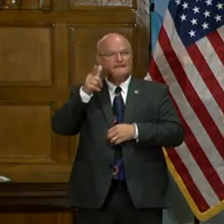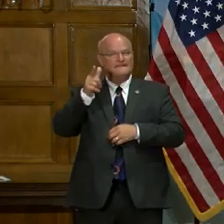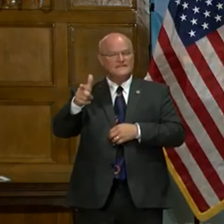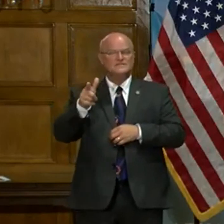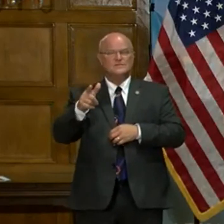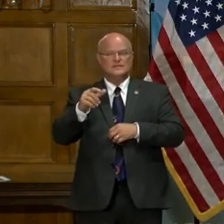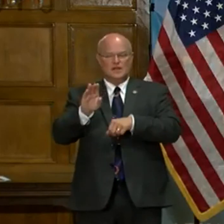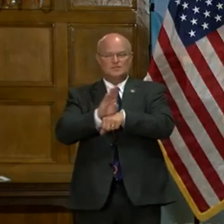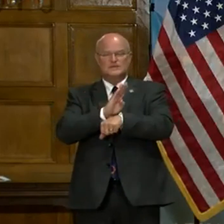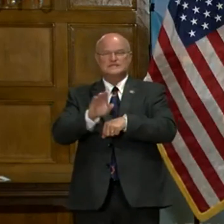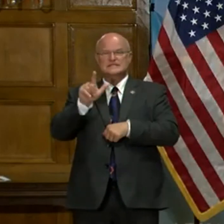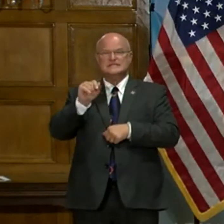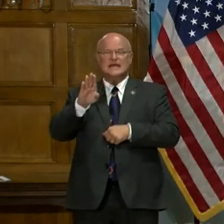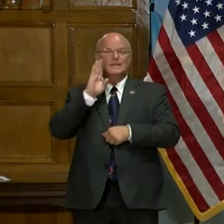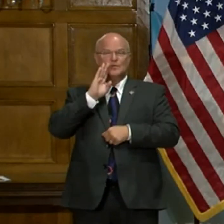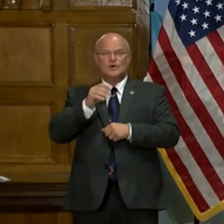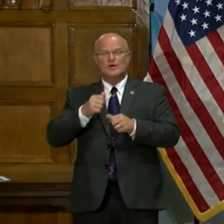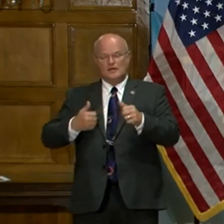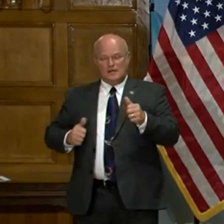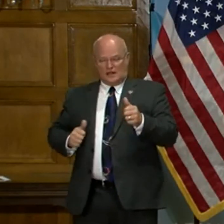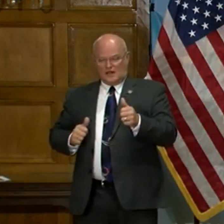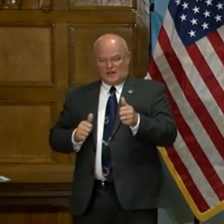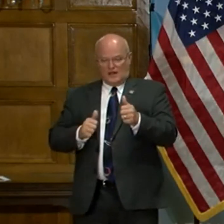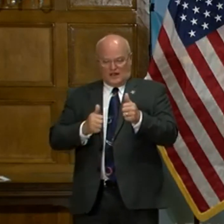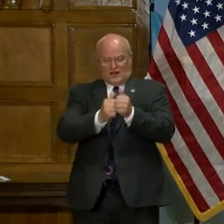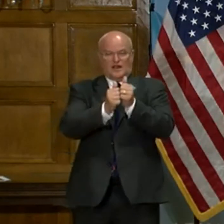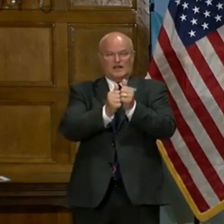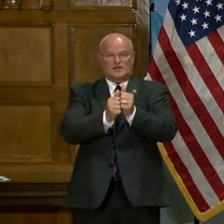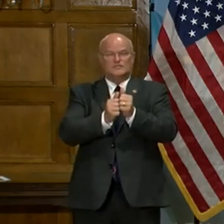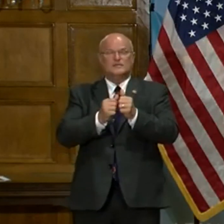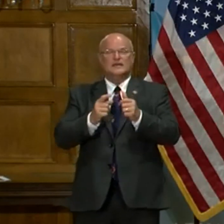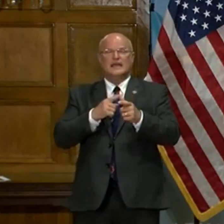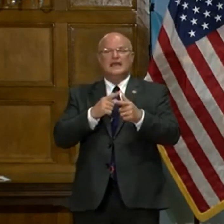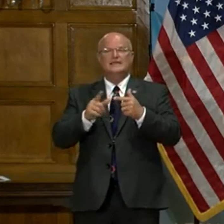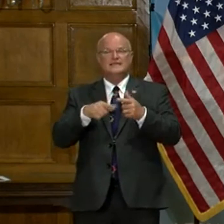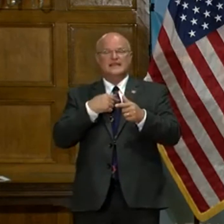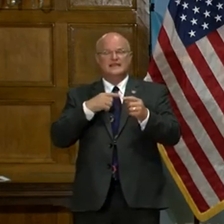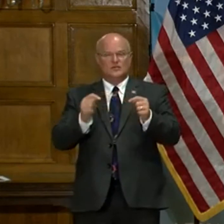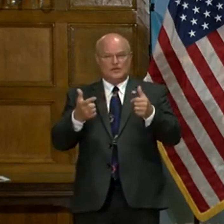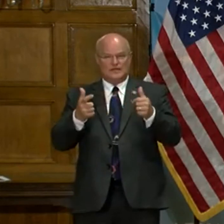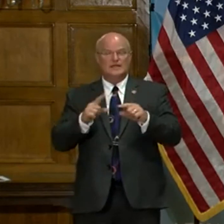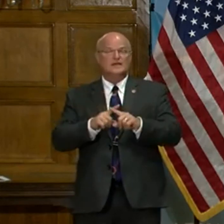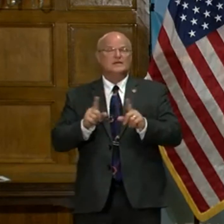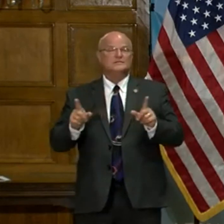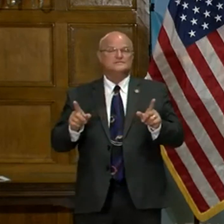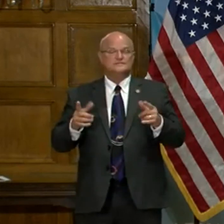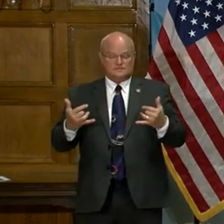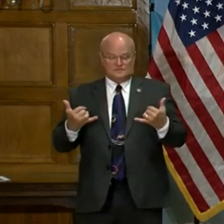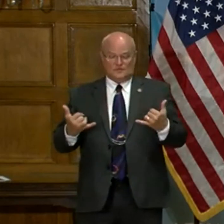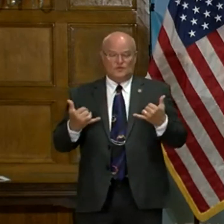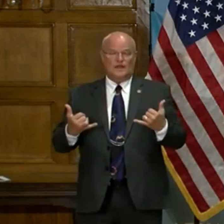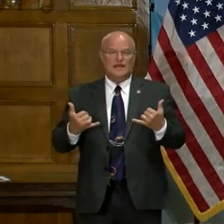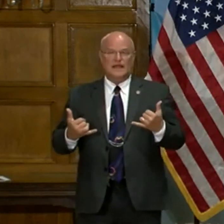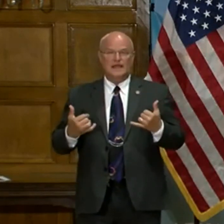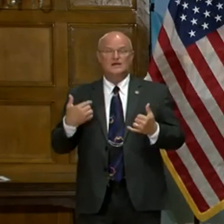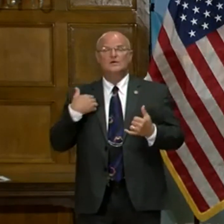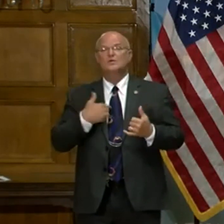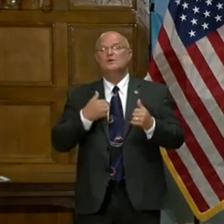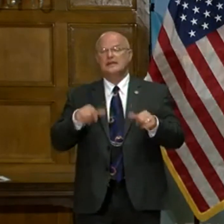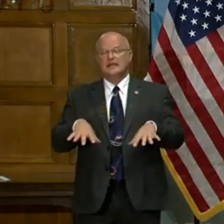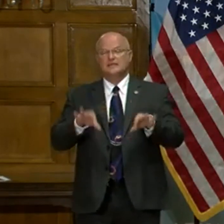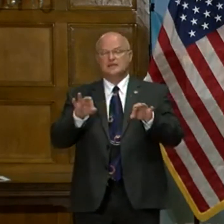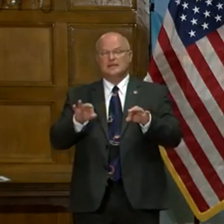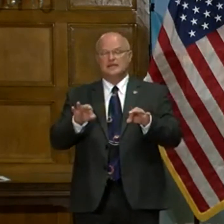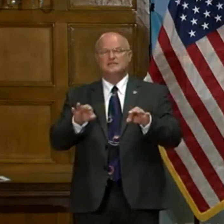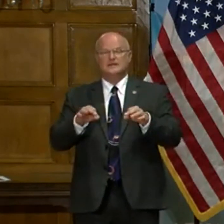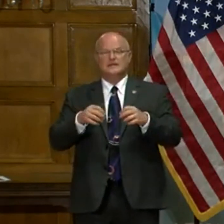Eventually, commercial labs will get through their backlog and be able to turn those around more quickly. But for now, we can pick up